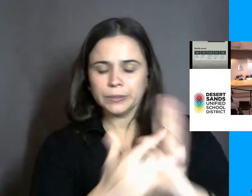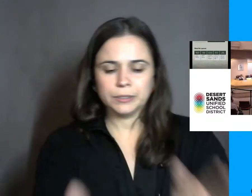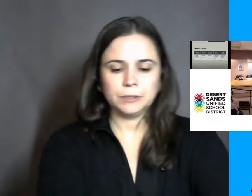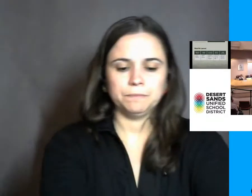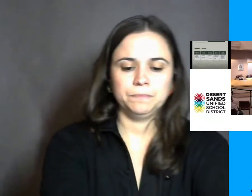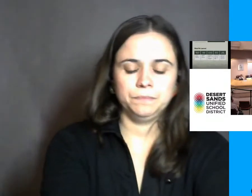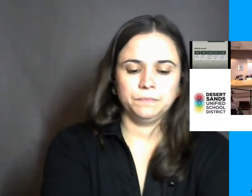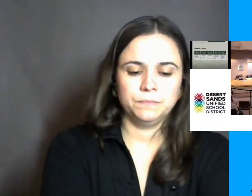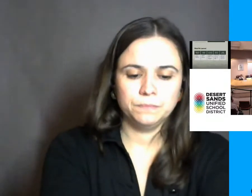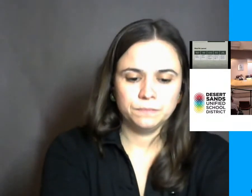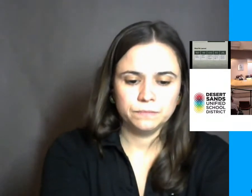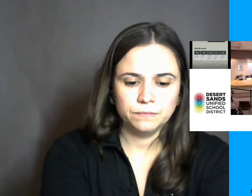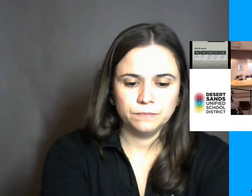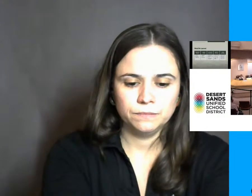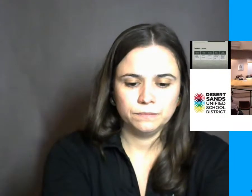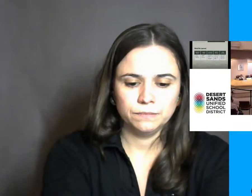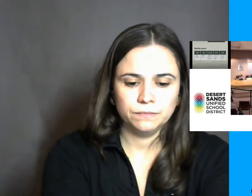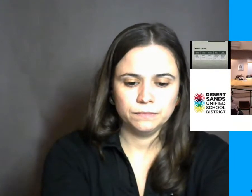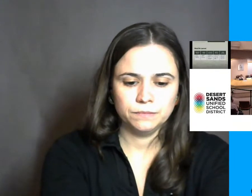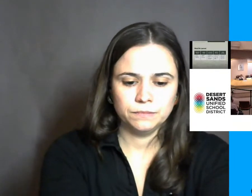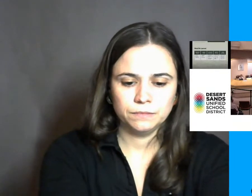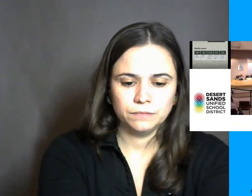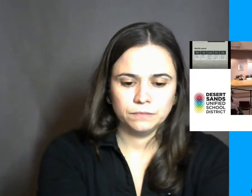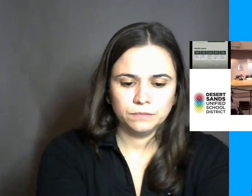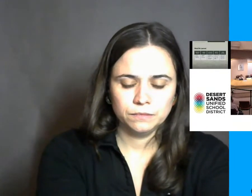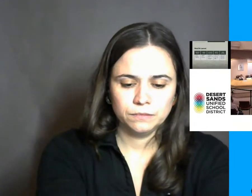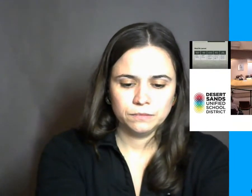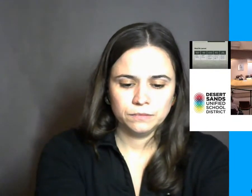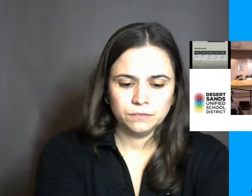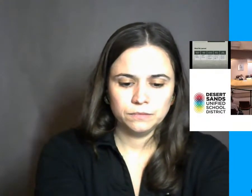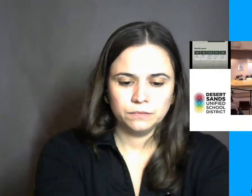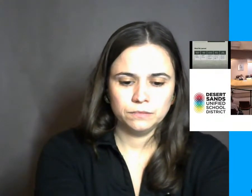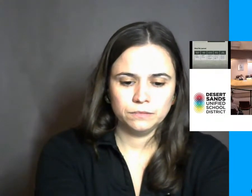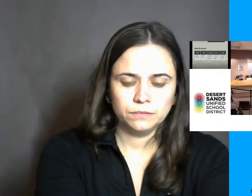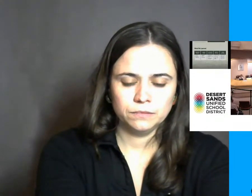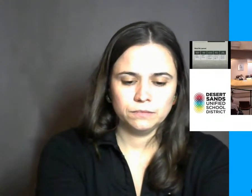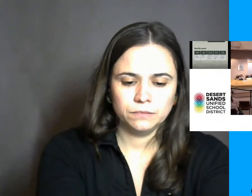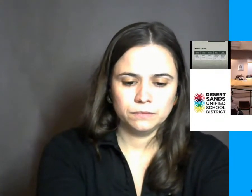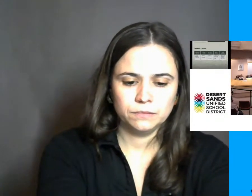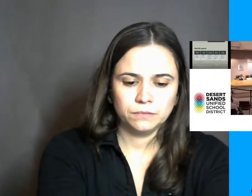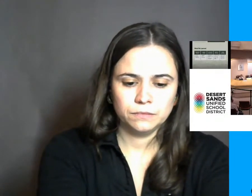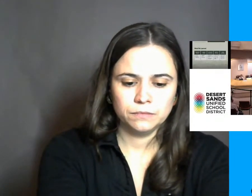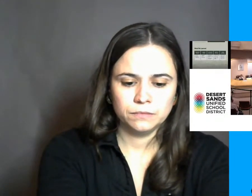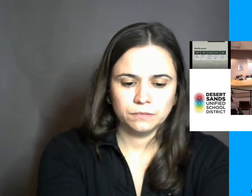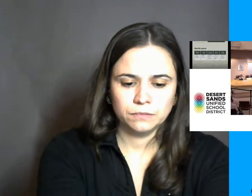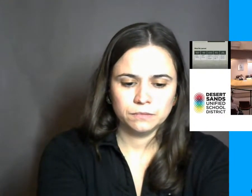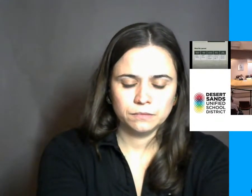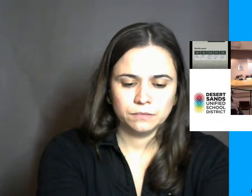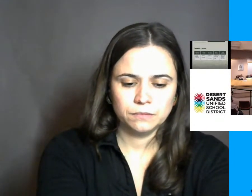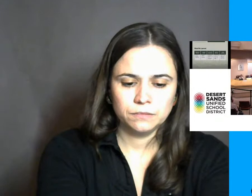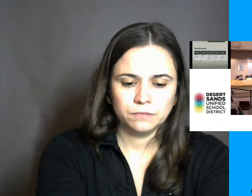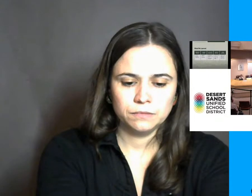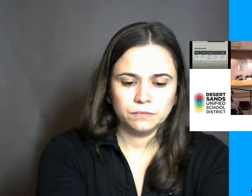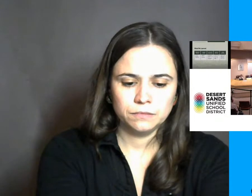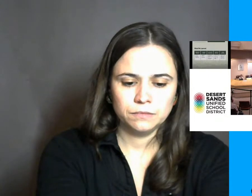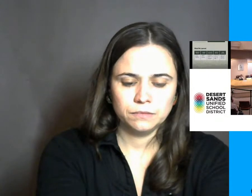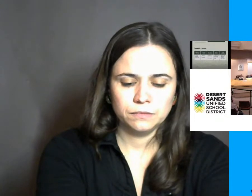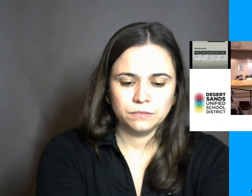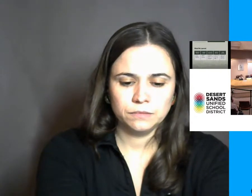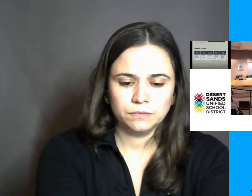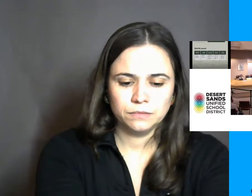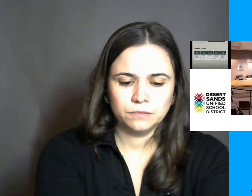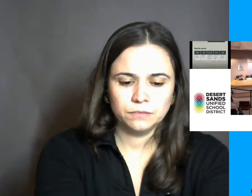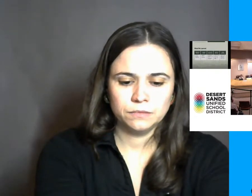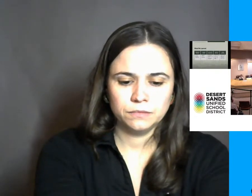including indoor and outdoor Wi-Fi. Obviously, the last couple of years, we've really seen our dependence on technology. And so the